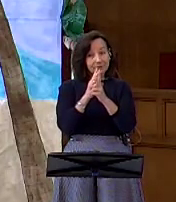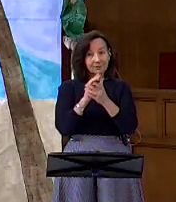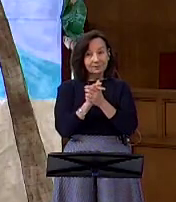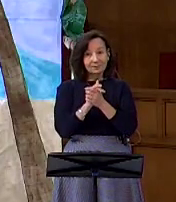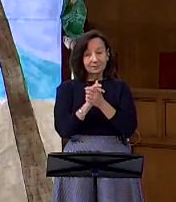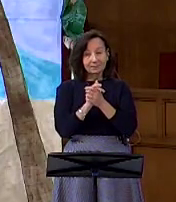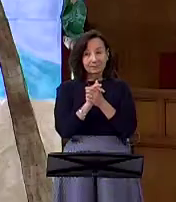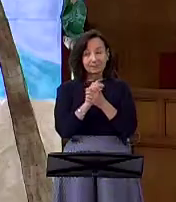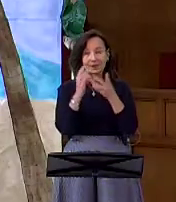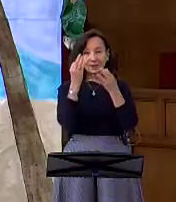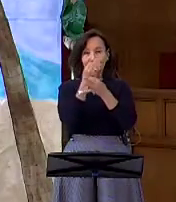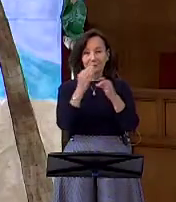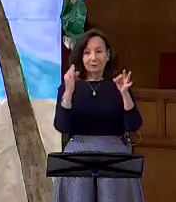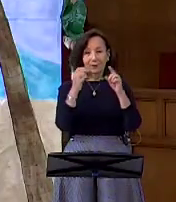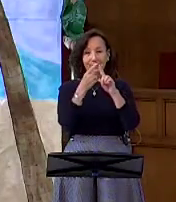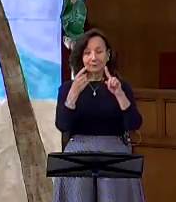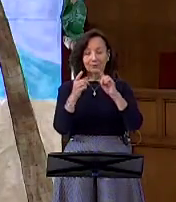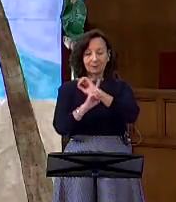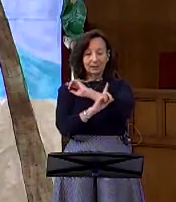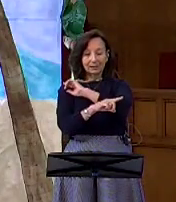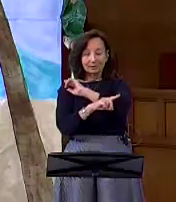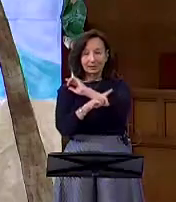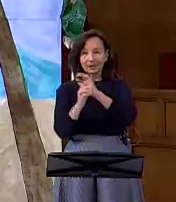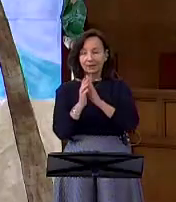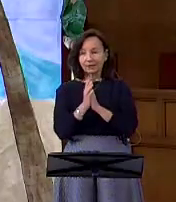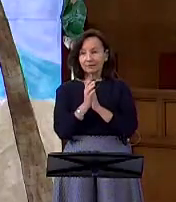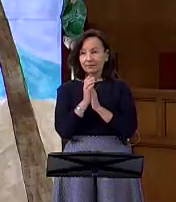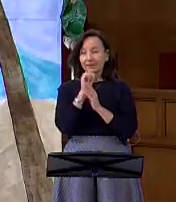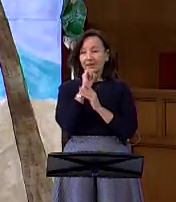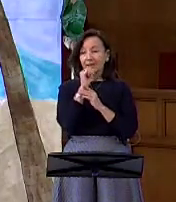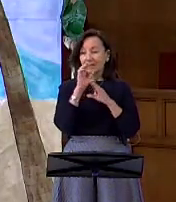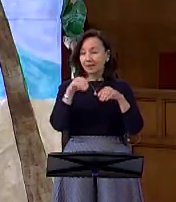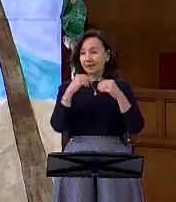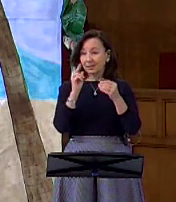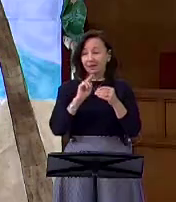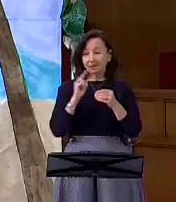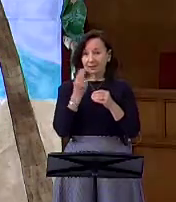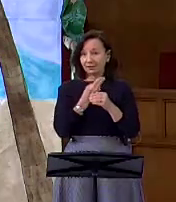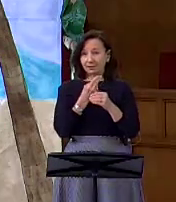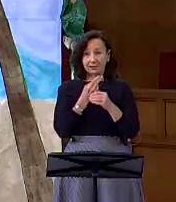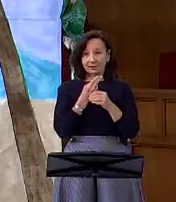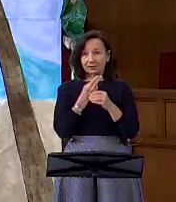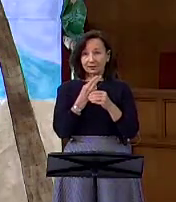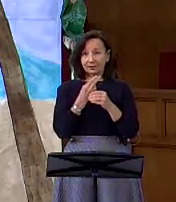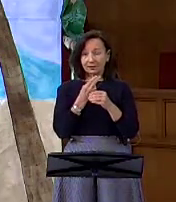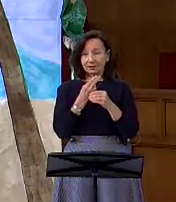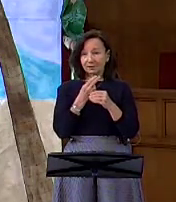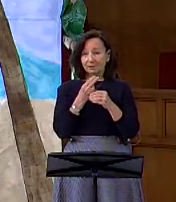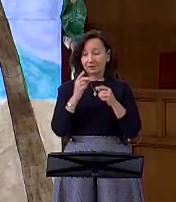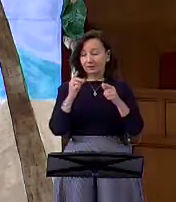The freedom from condemnation does not give us a license to remain sinners.